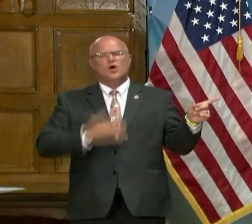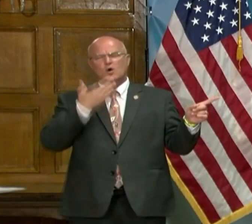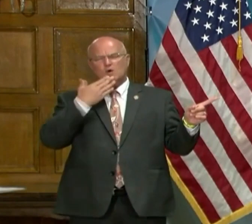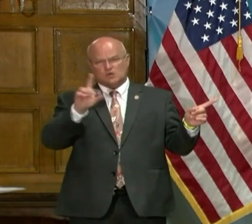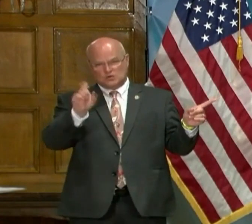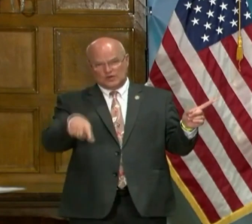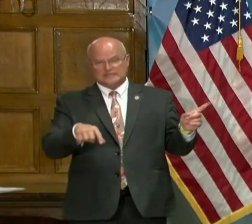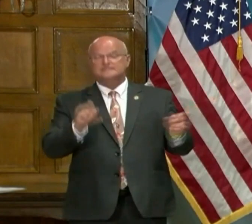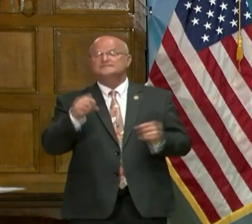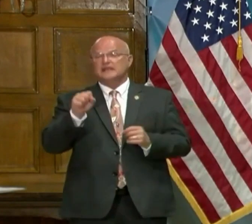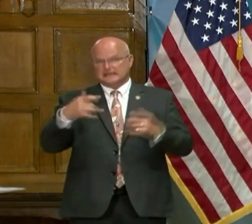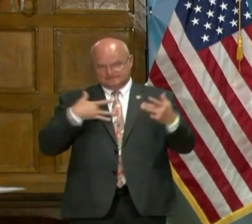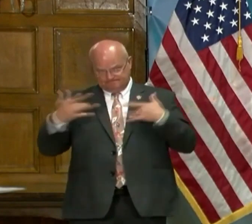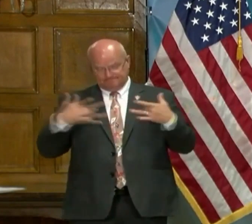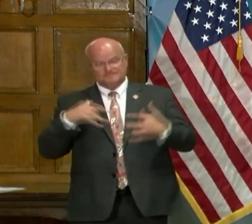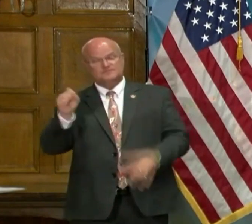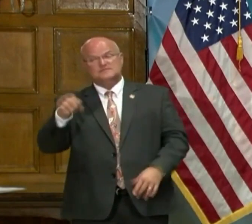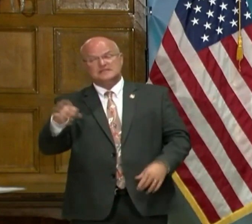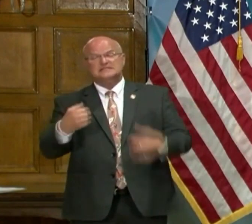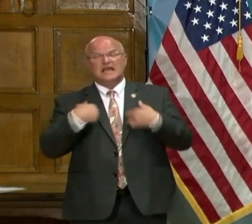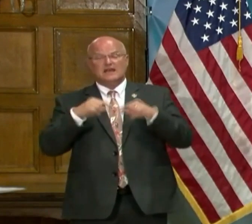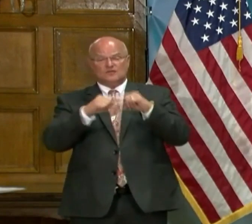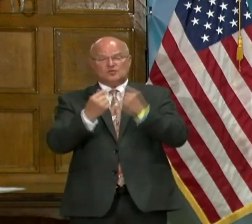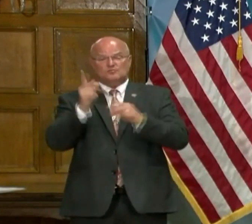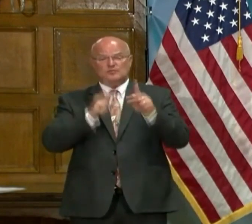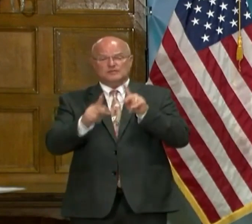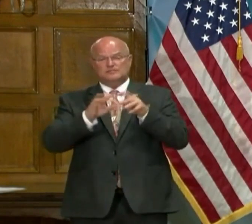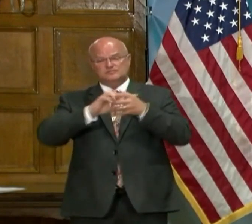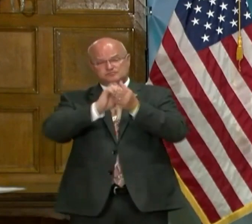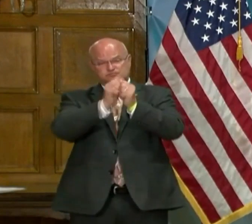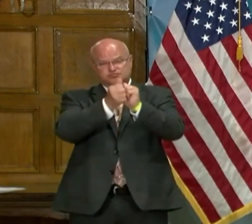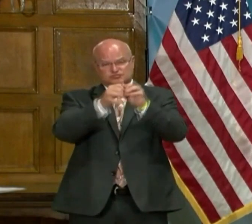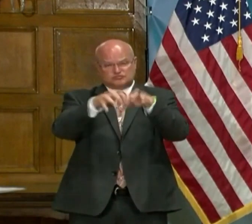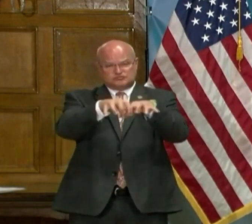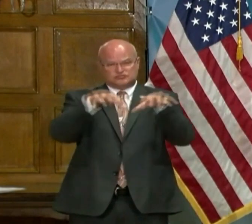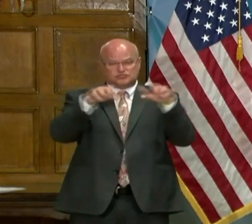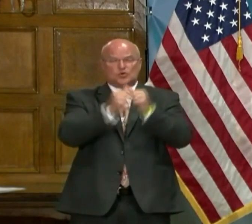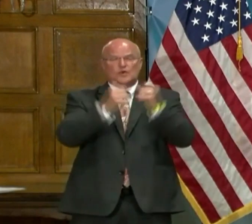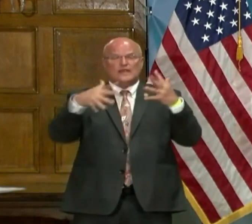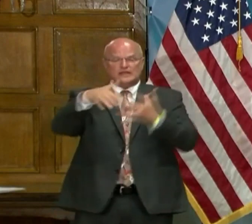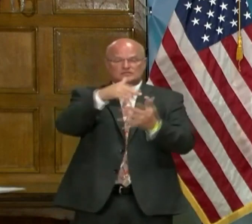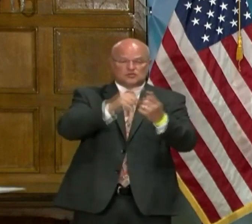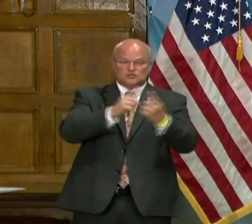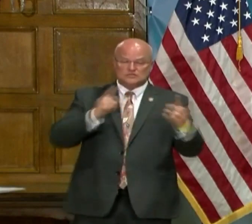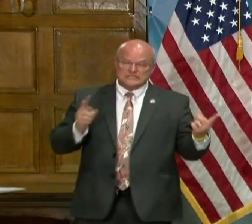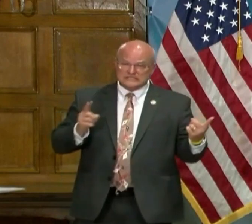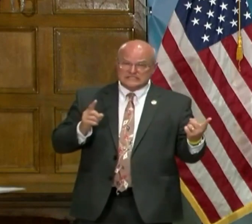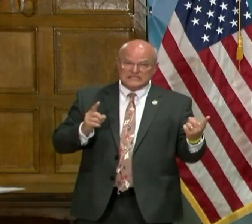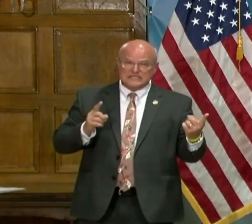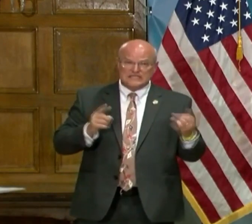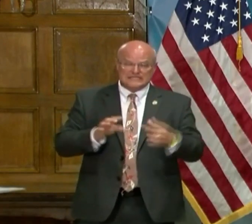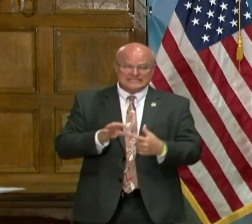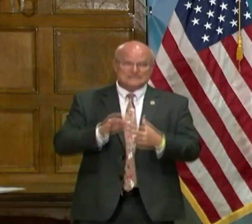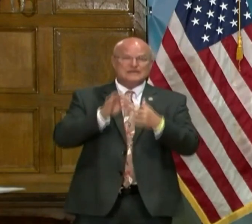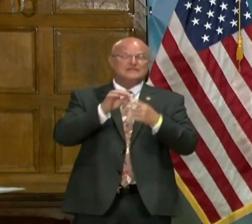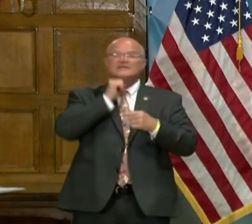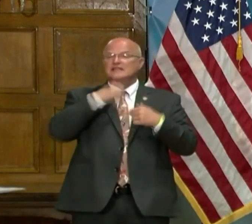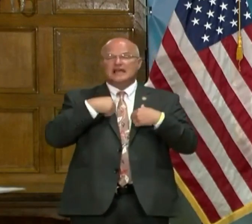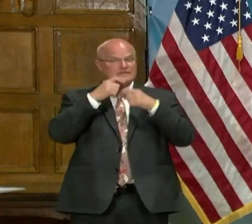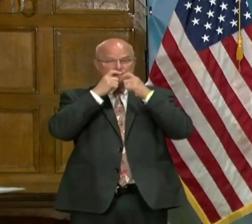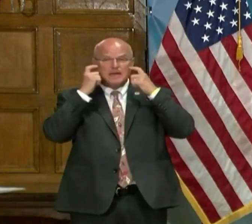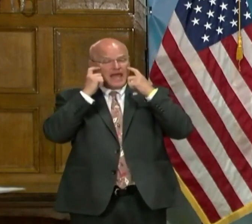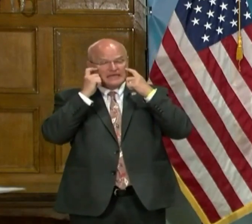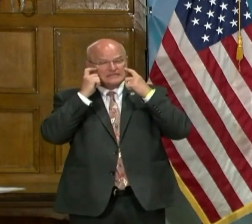good question. Yeah, this is a concern. Whenever we have groups of people together without social distancing, especially if they're not